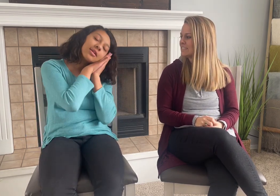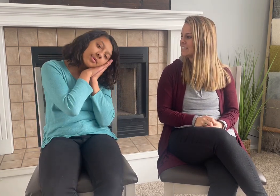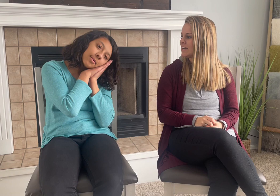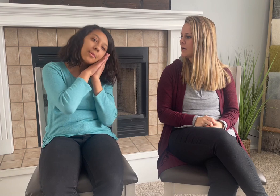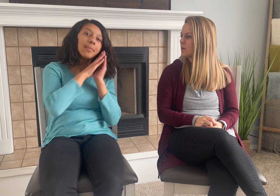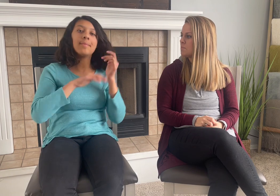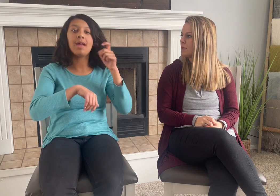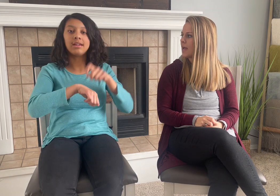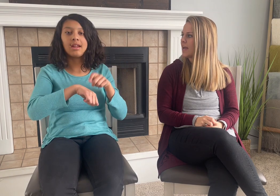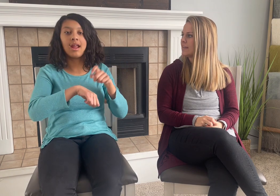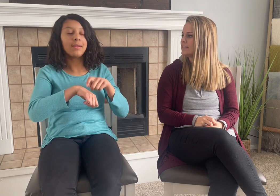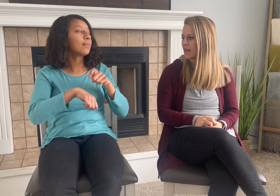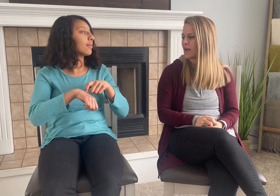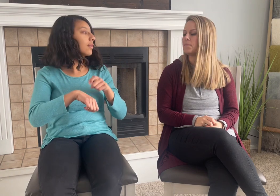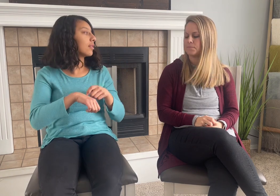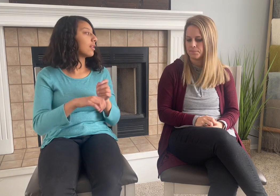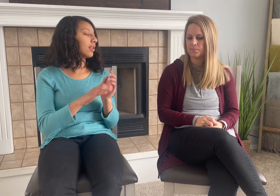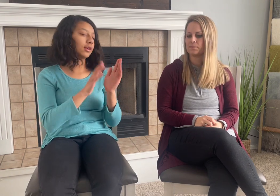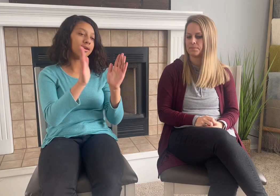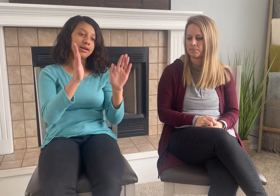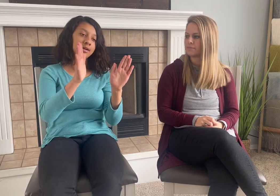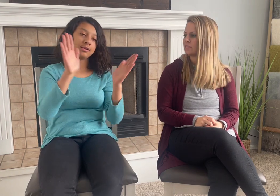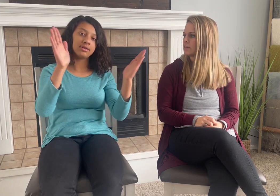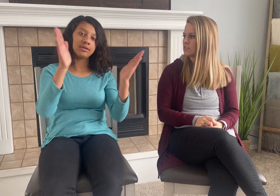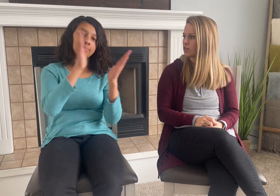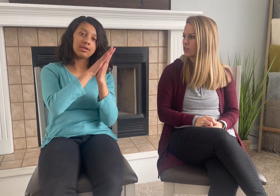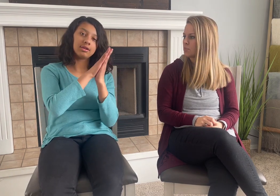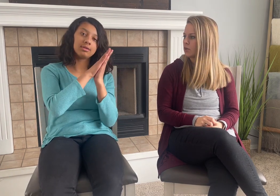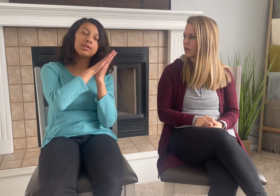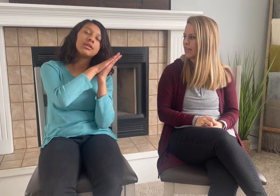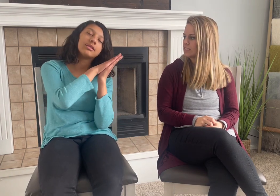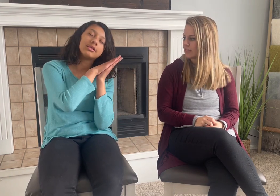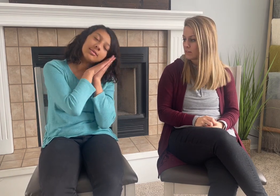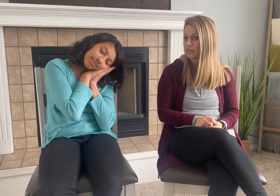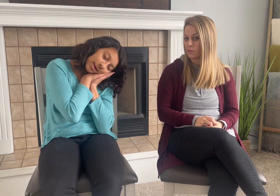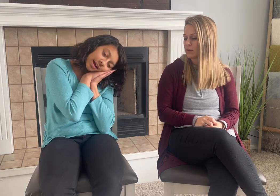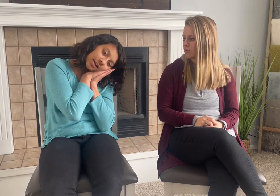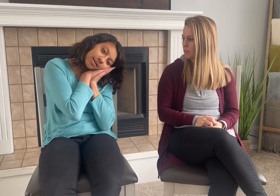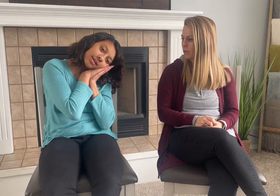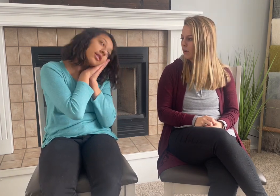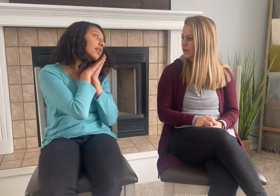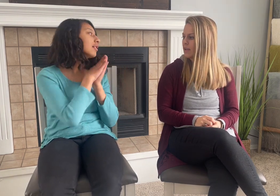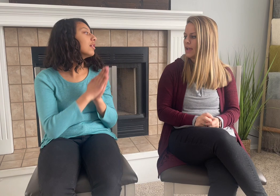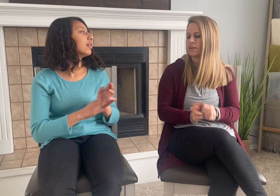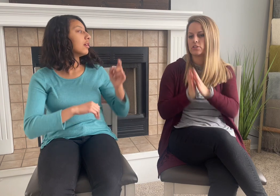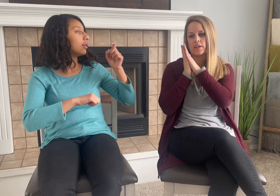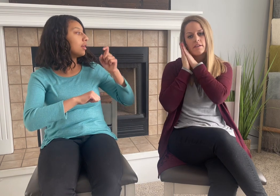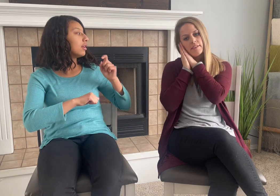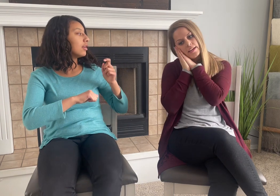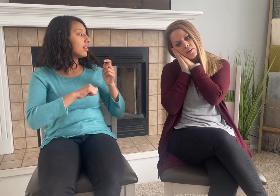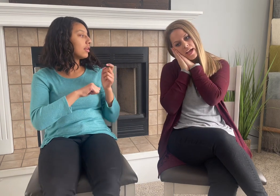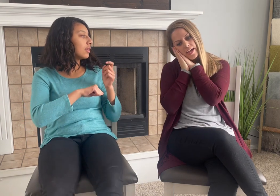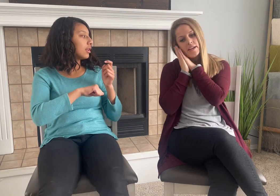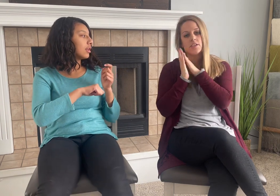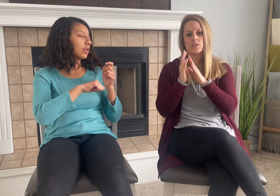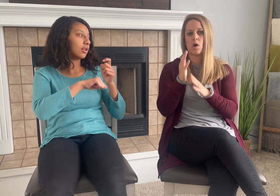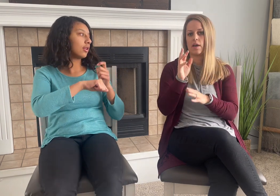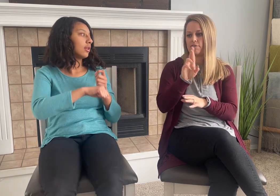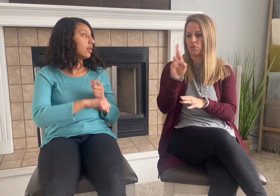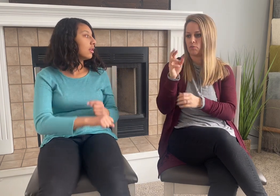All right, bedtime. So you're gonna put your hands together like we did for prayer, and you're just gonna lay your head. So if you're